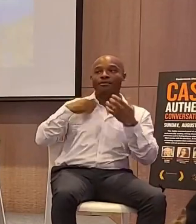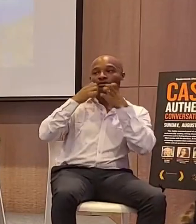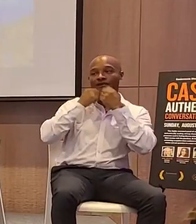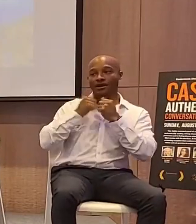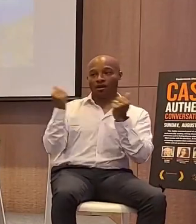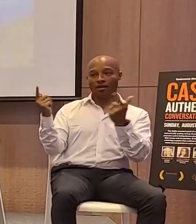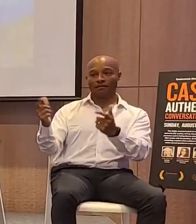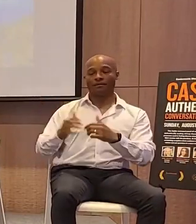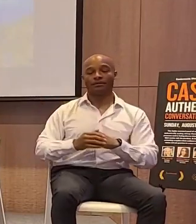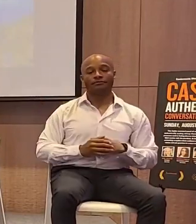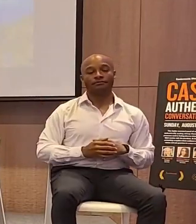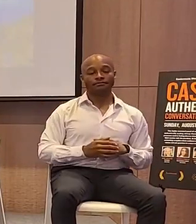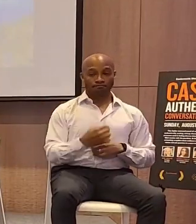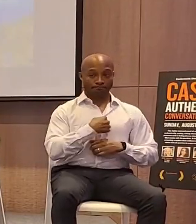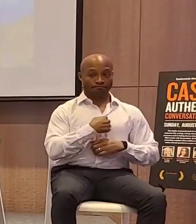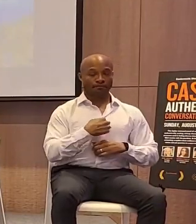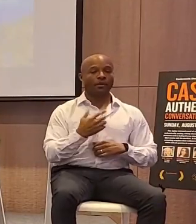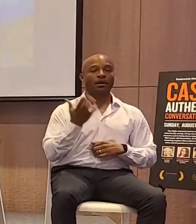During the pandemic...